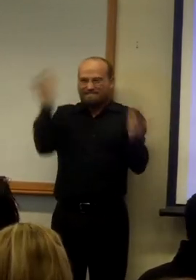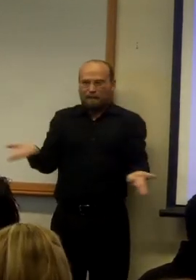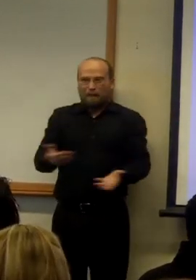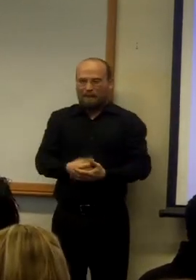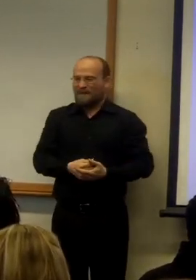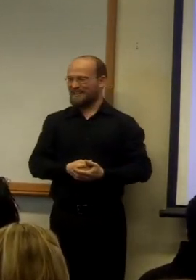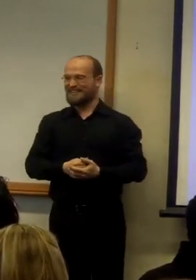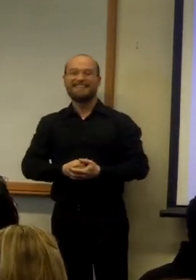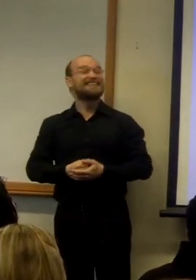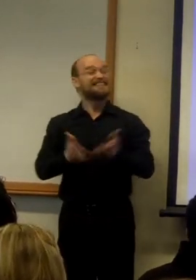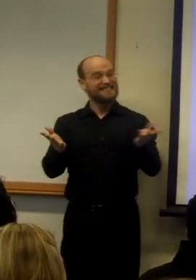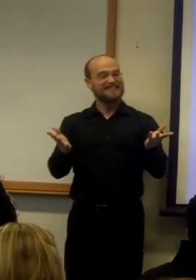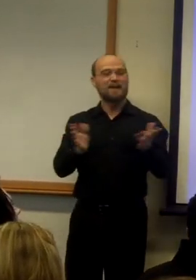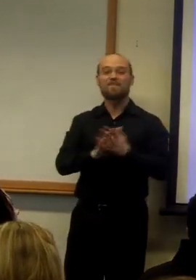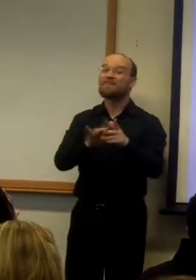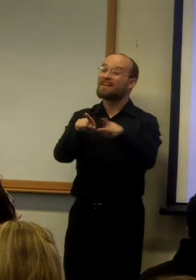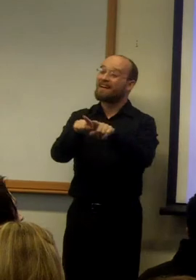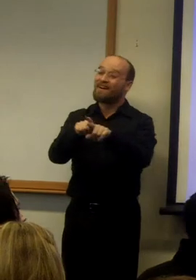Also,